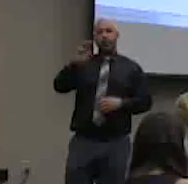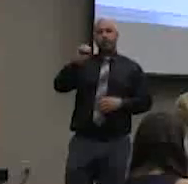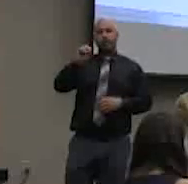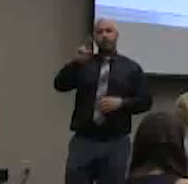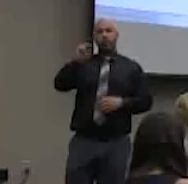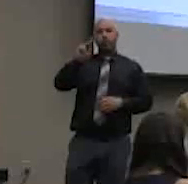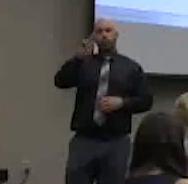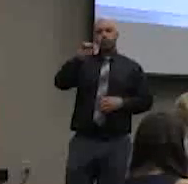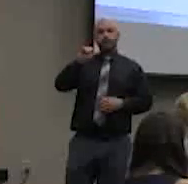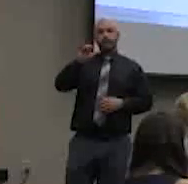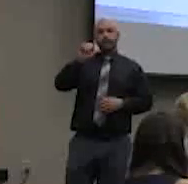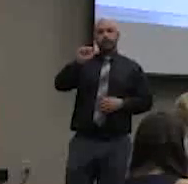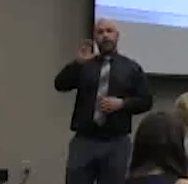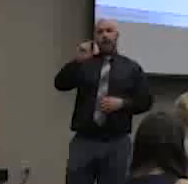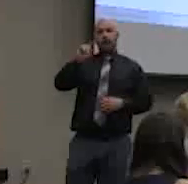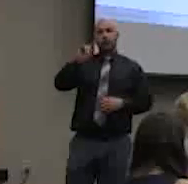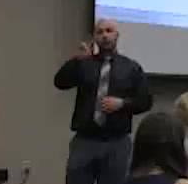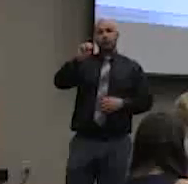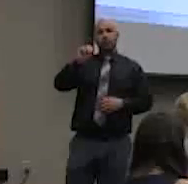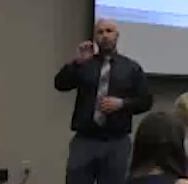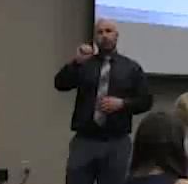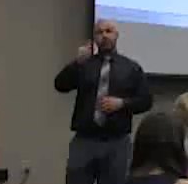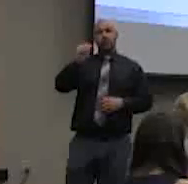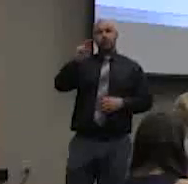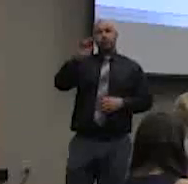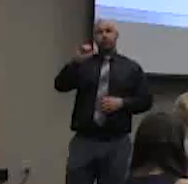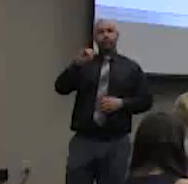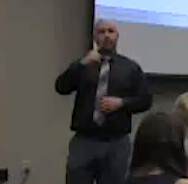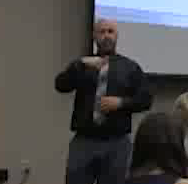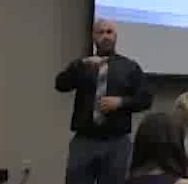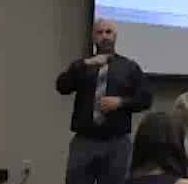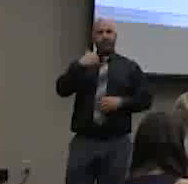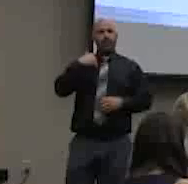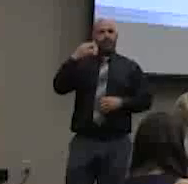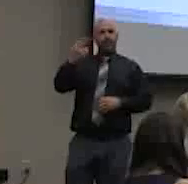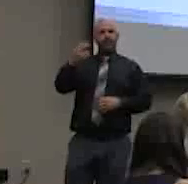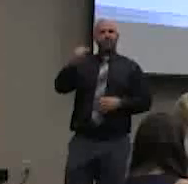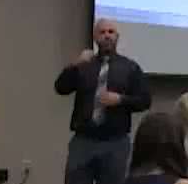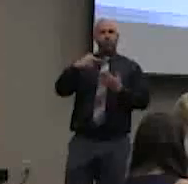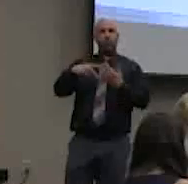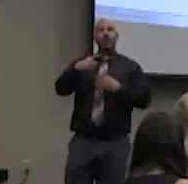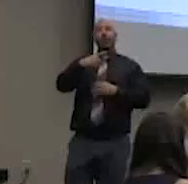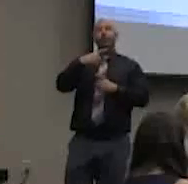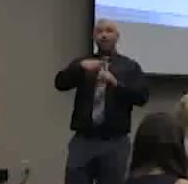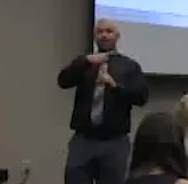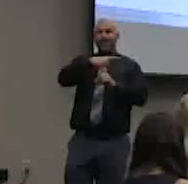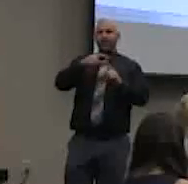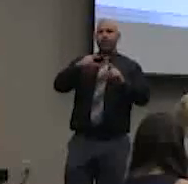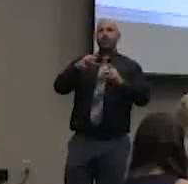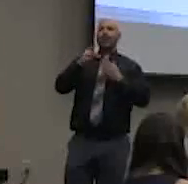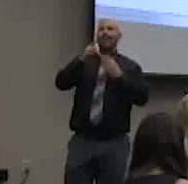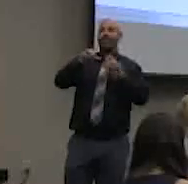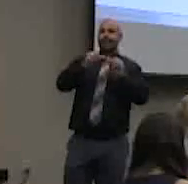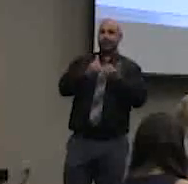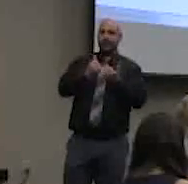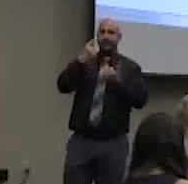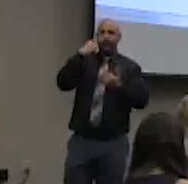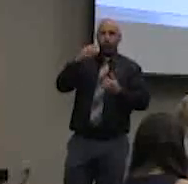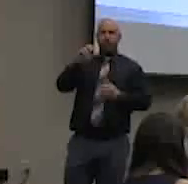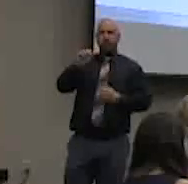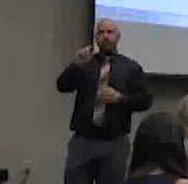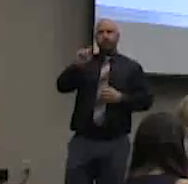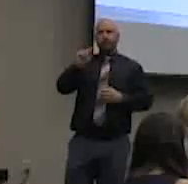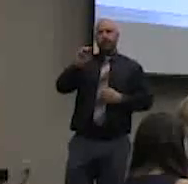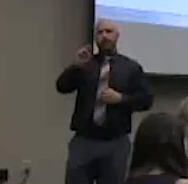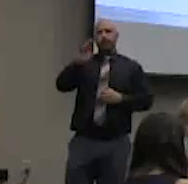she's also the lead agency. They're the lead agency for St. Mary Parish. So you've been involved with us and